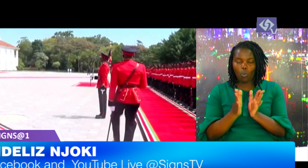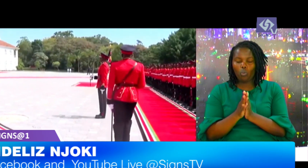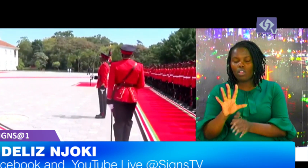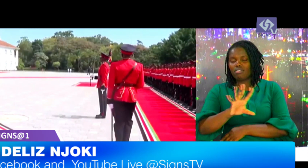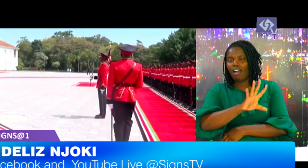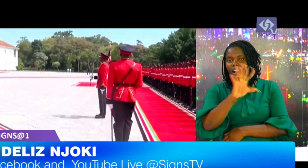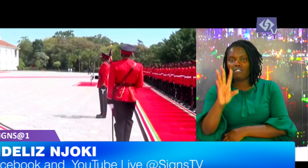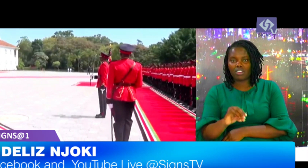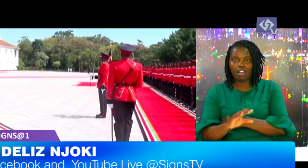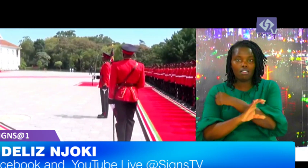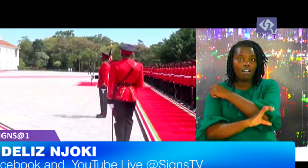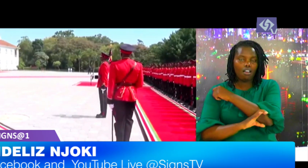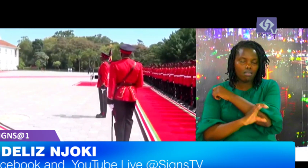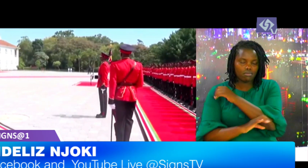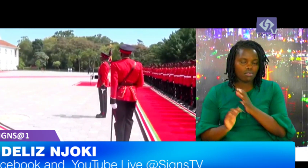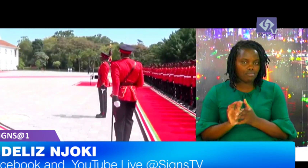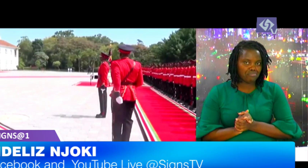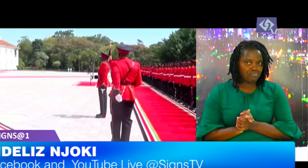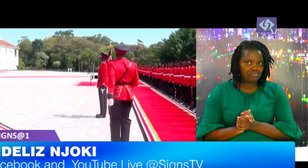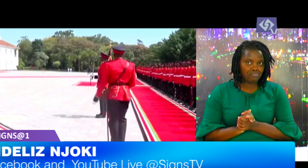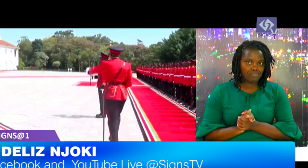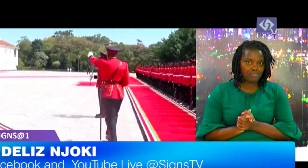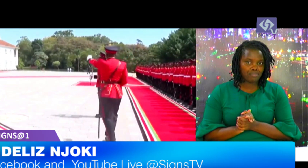Indonesia's relations with African countries.